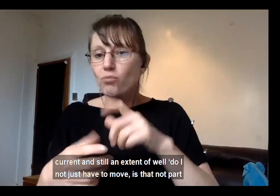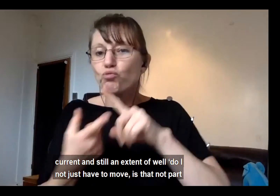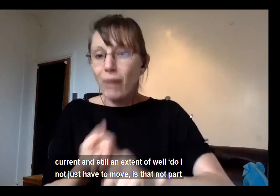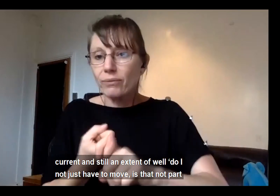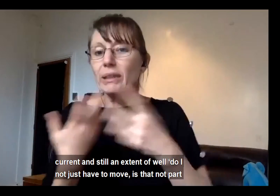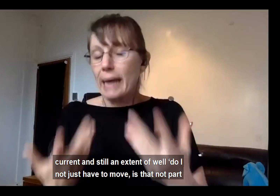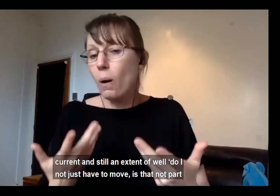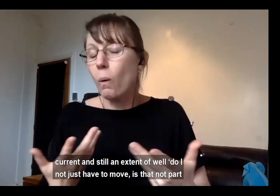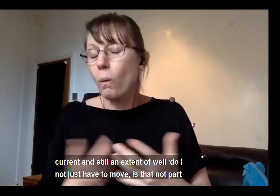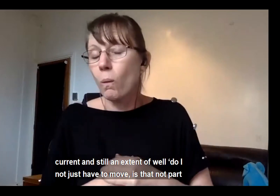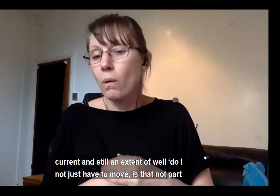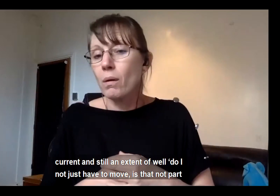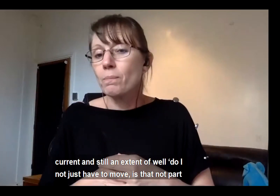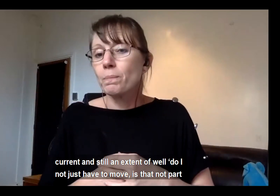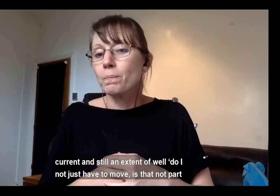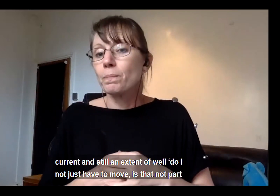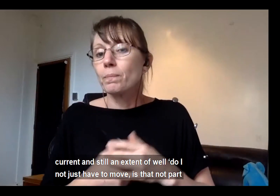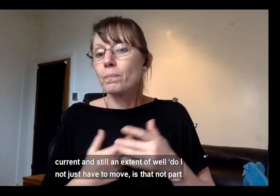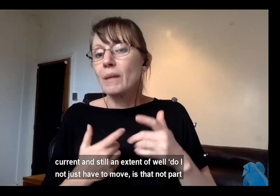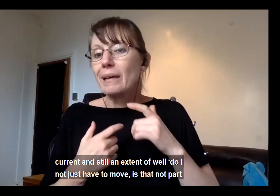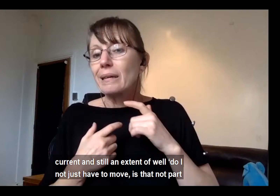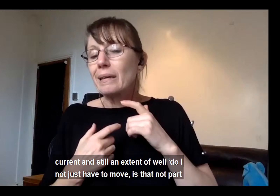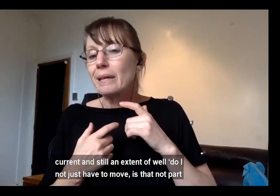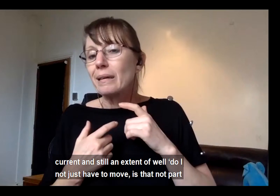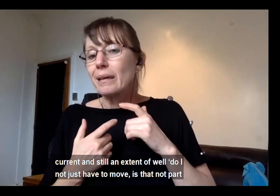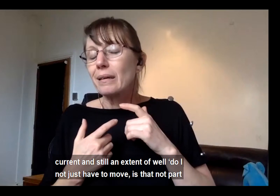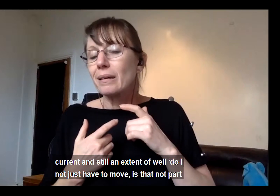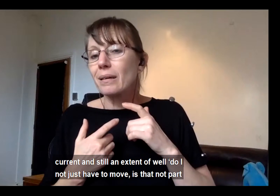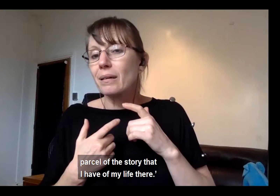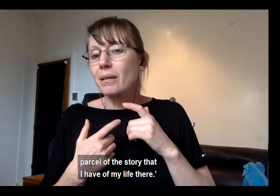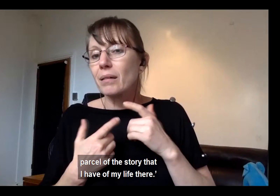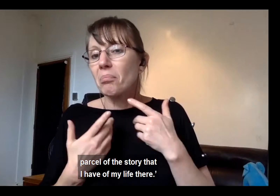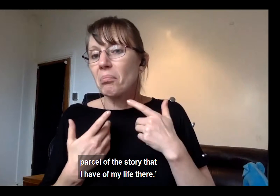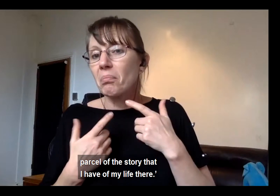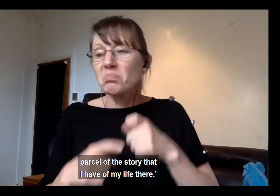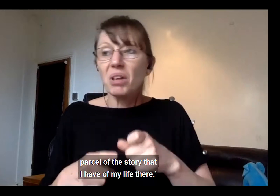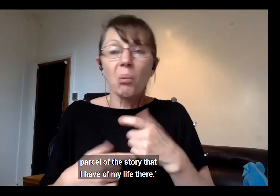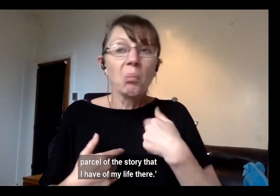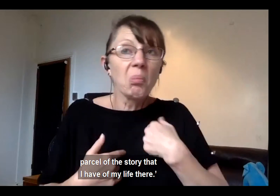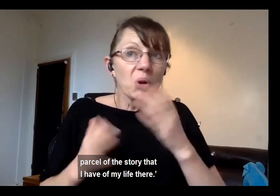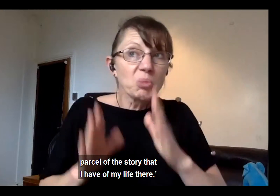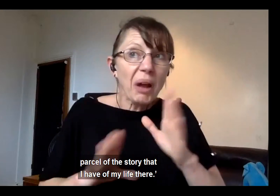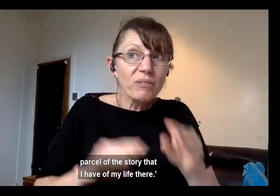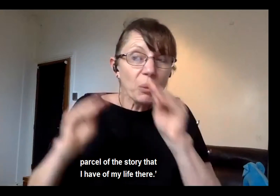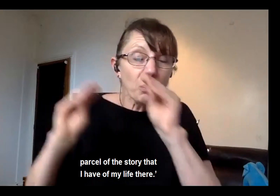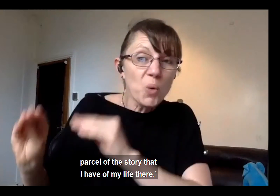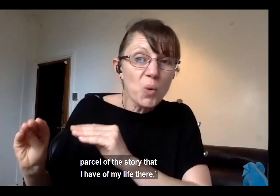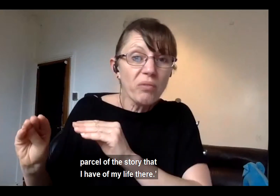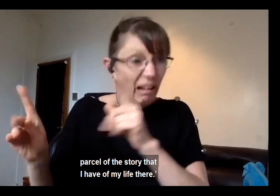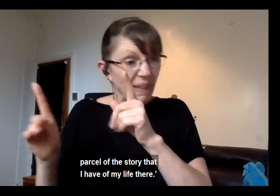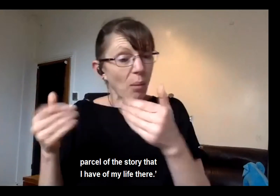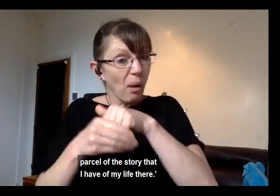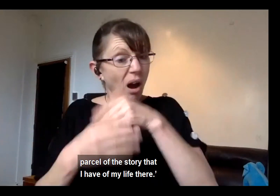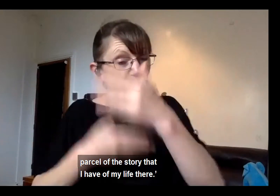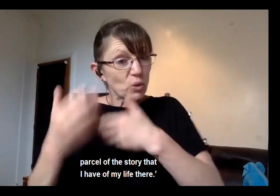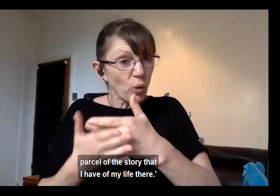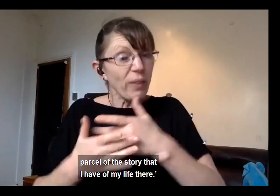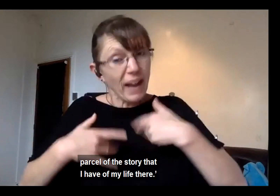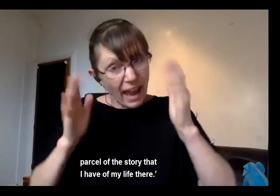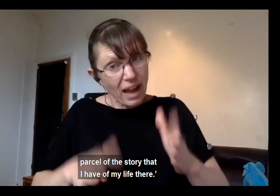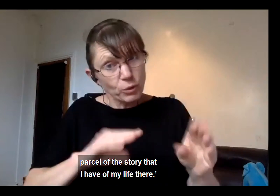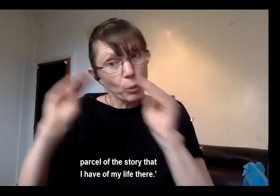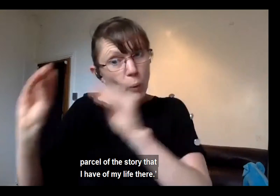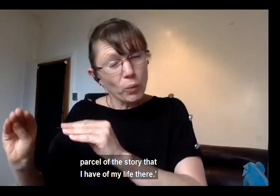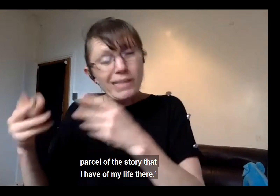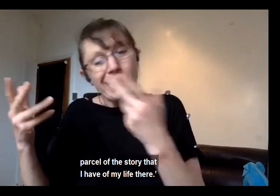And still an extent of, well, do I not just have to move? Is that not part and parcel of the story that I have of my life there?